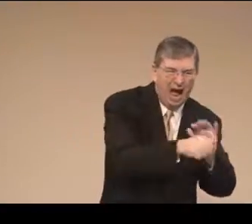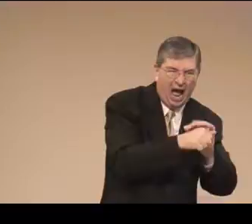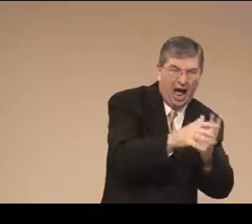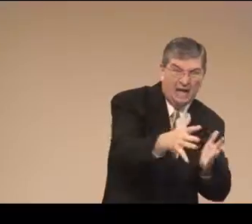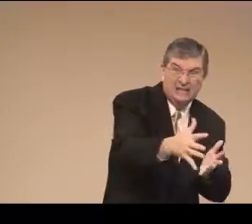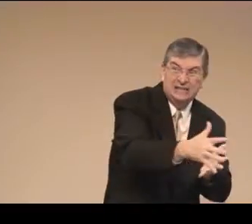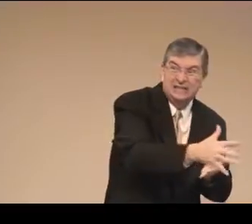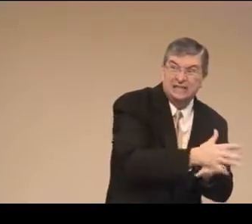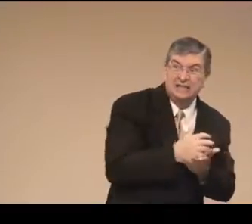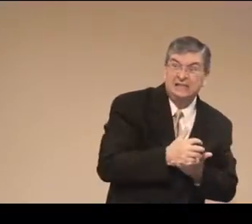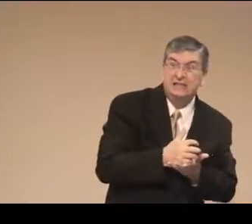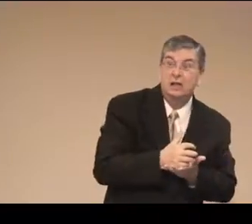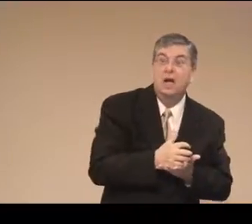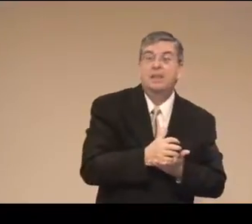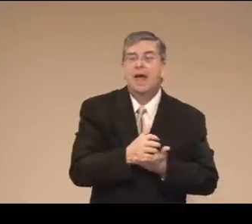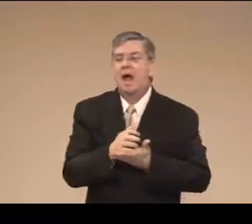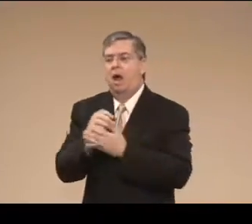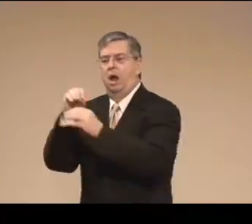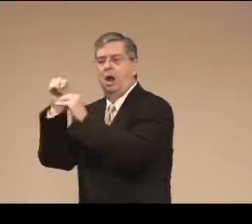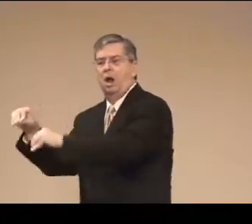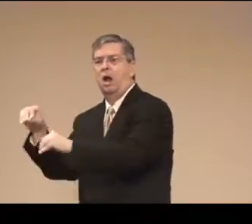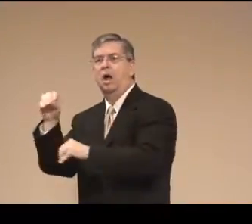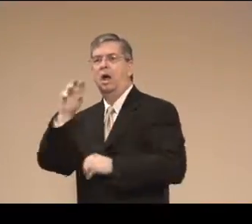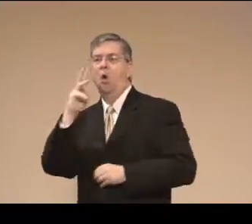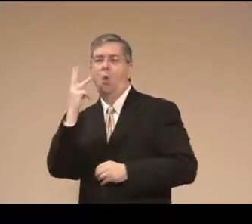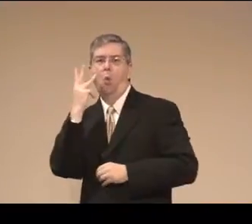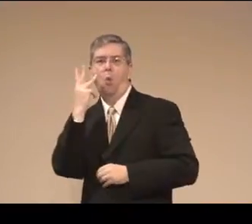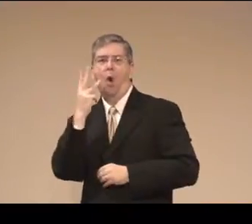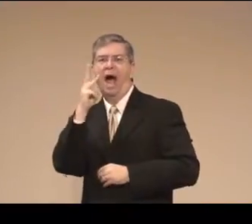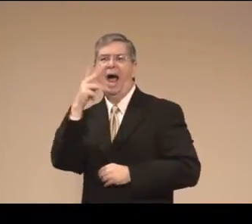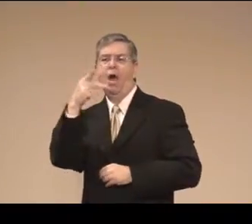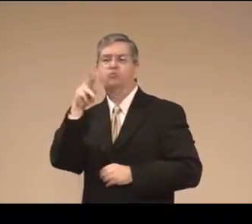so that no one would see him. He was trying to give some sort of